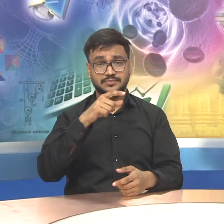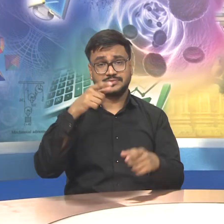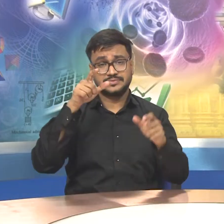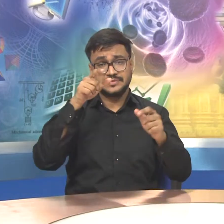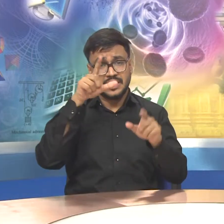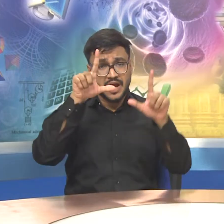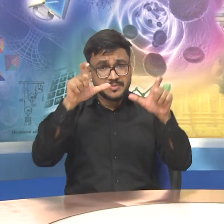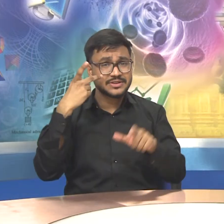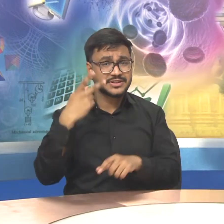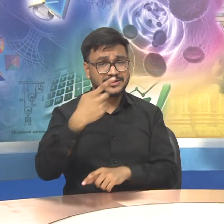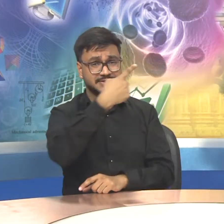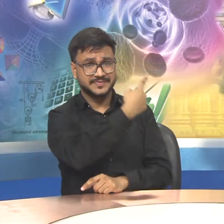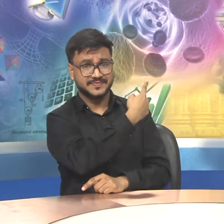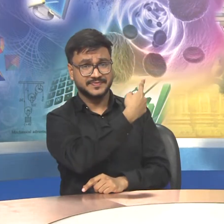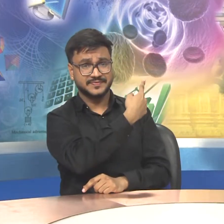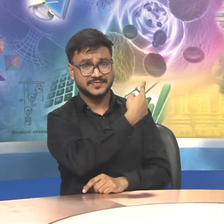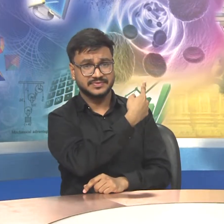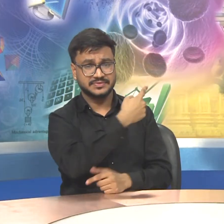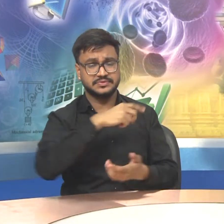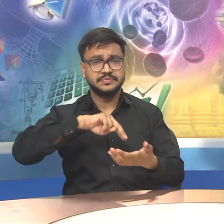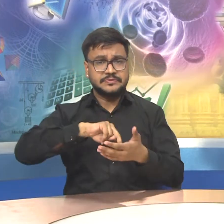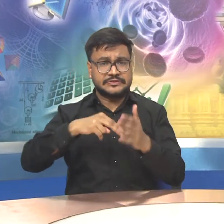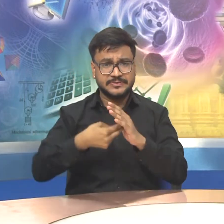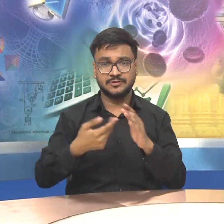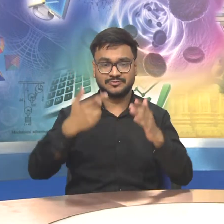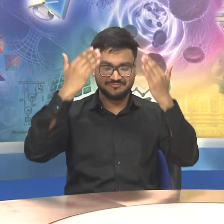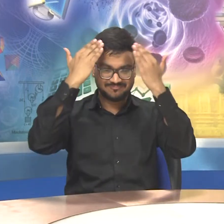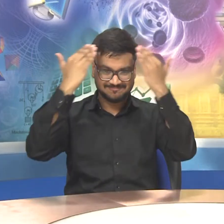And last is judicial activism.